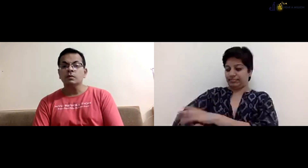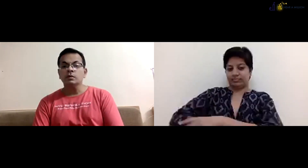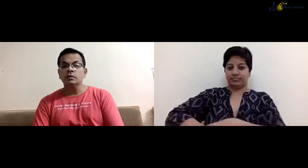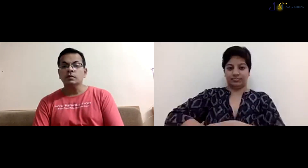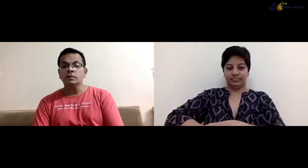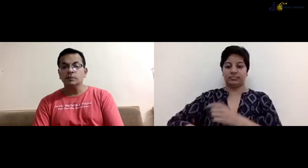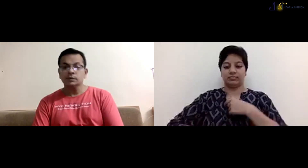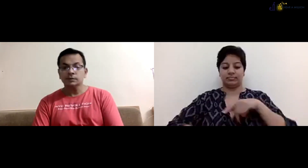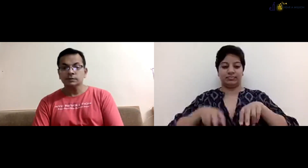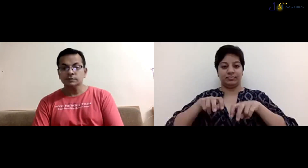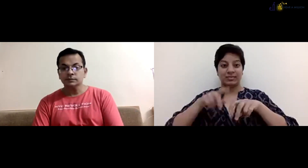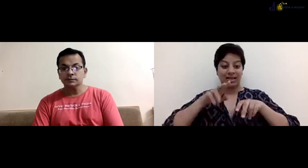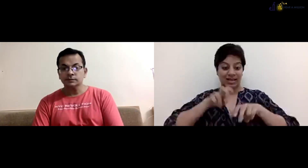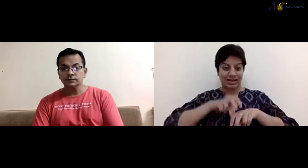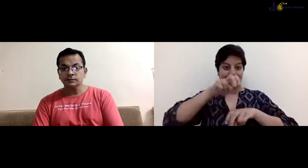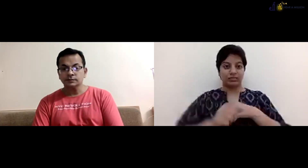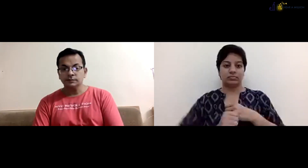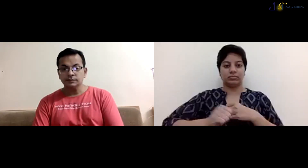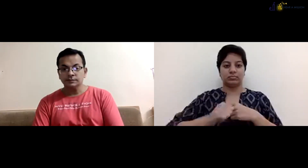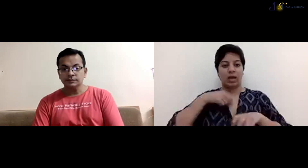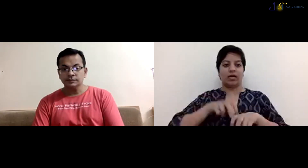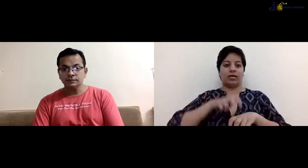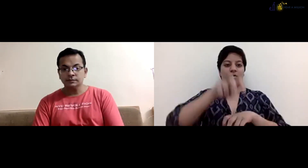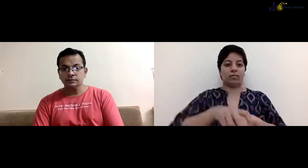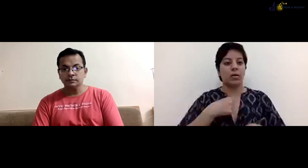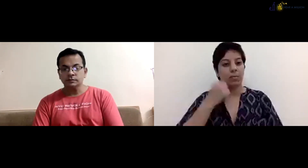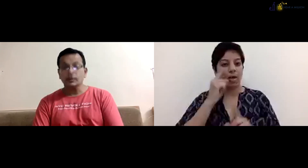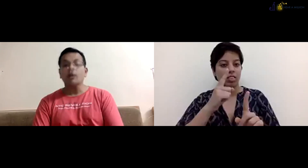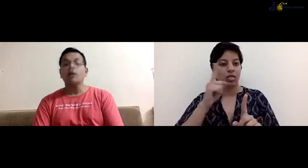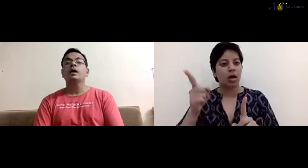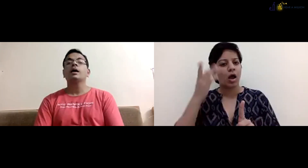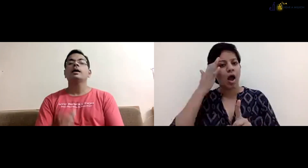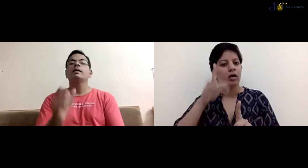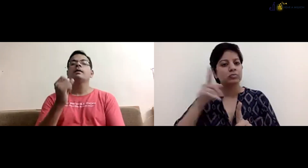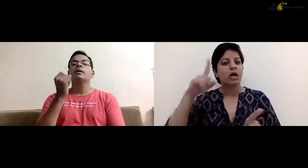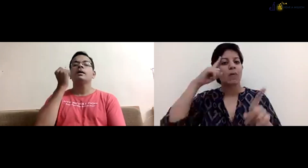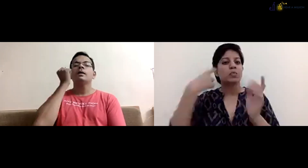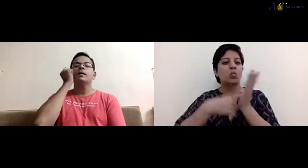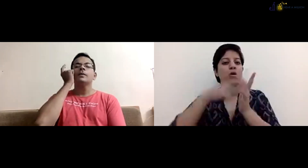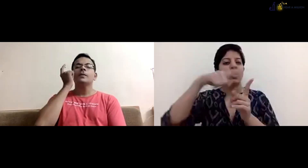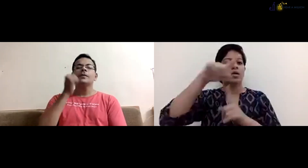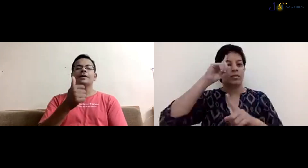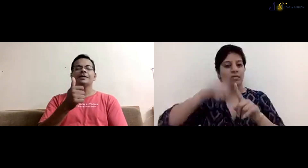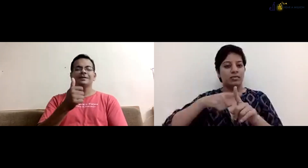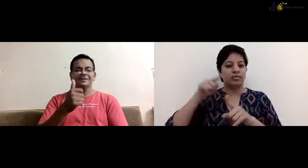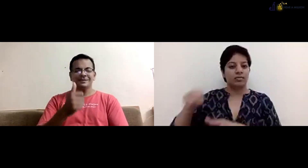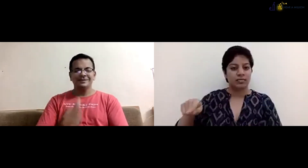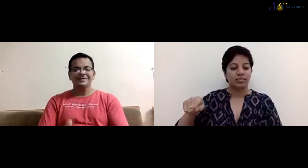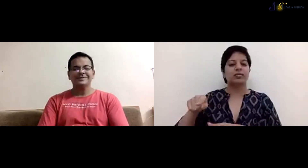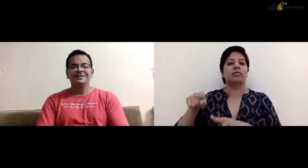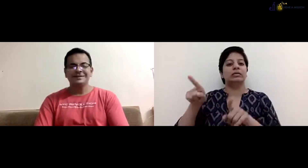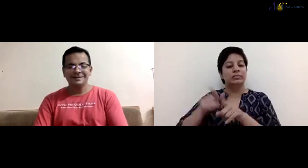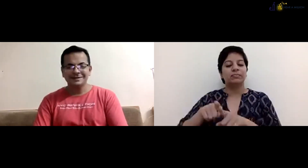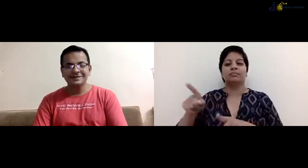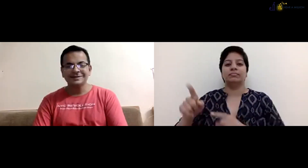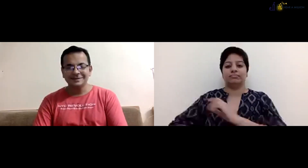learned lots of things. As we can say, the person can take your hand and he's walking with you. My father knows about. My